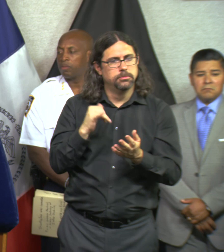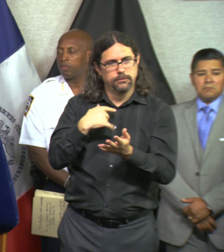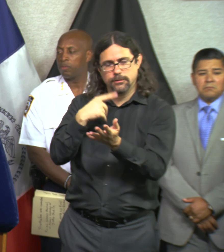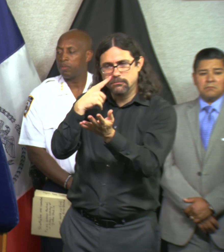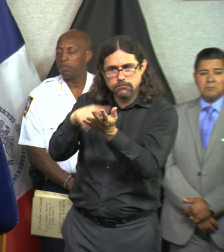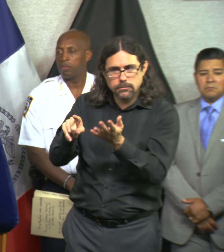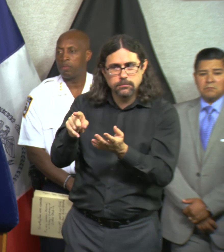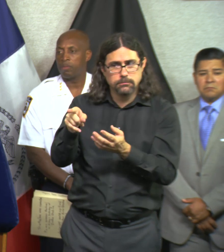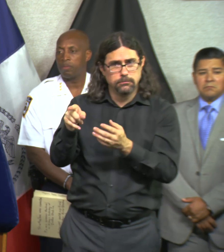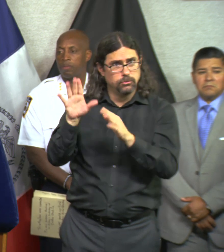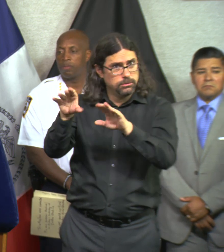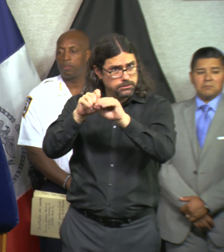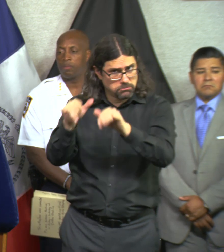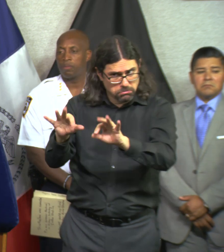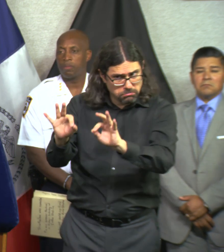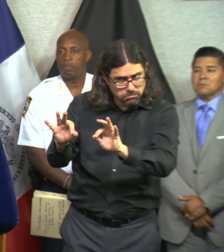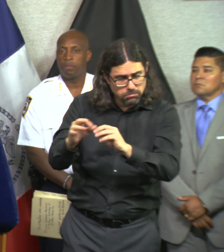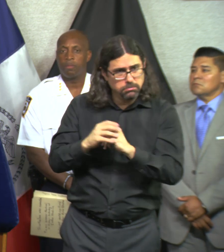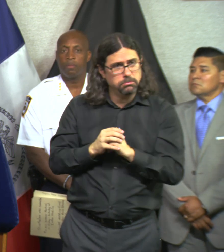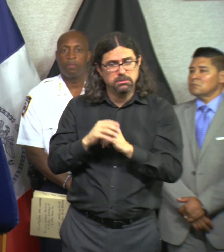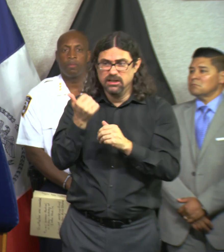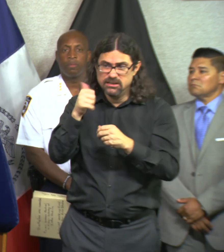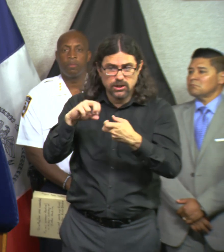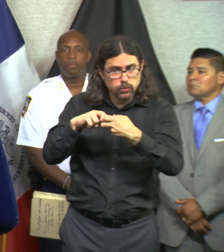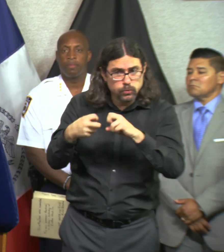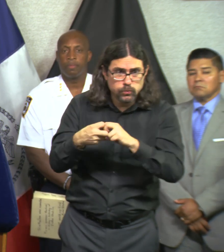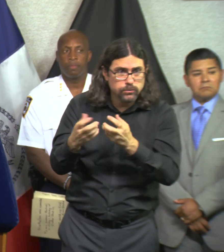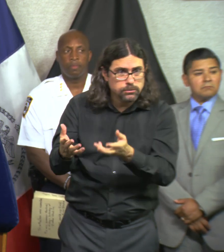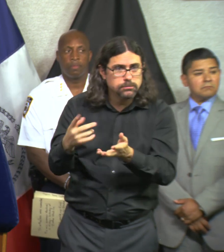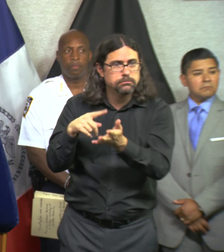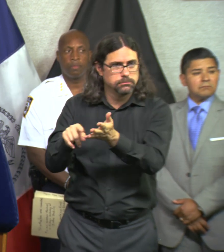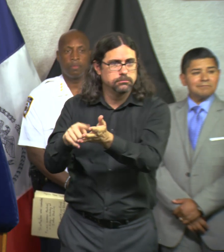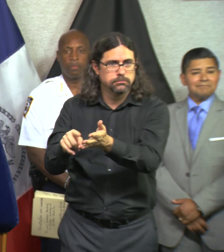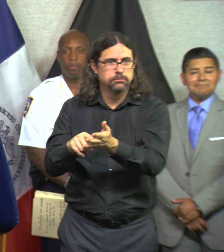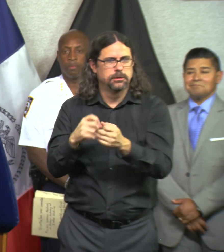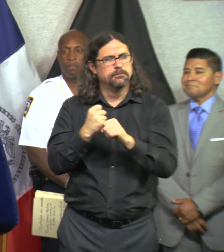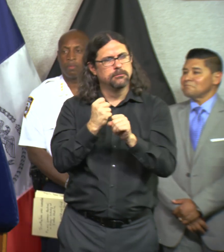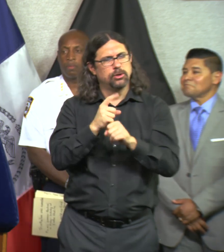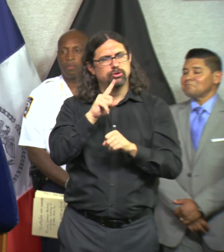can coordinate back and forth and be prepared to respond if needed.